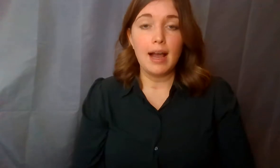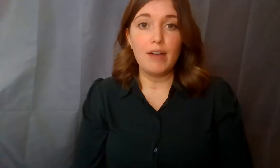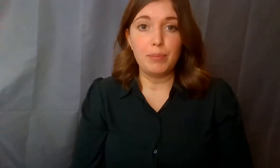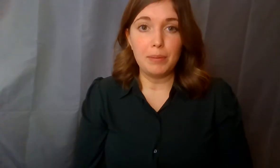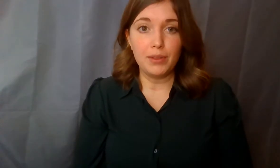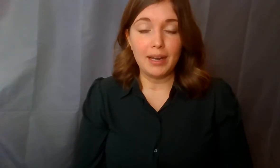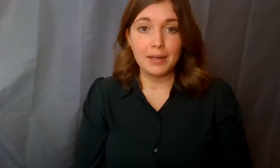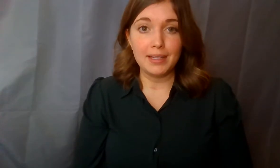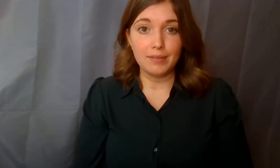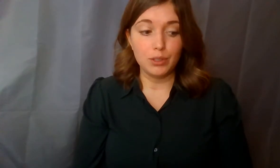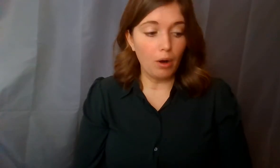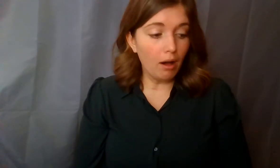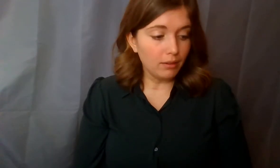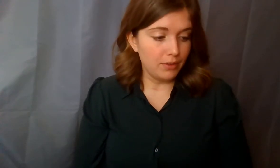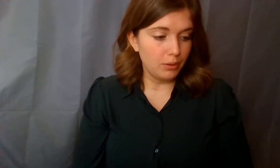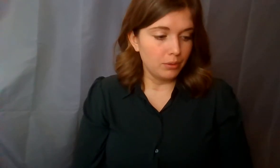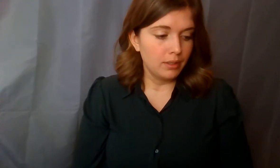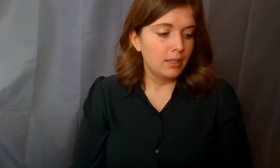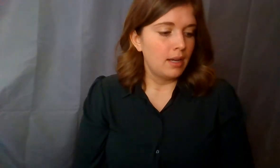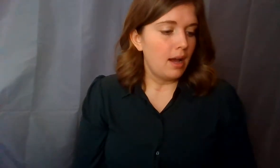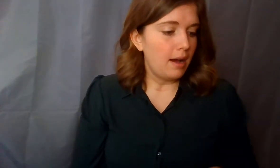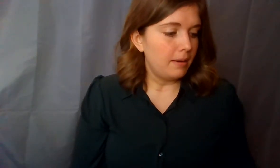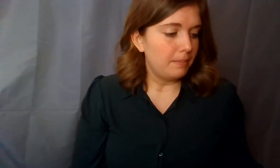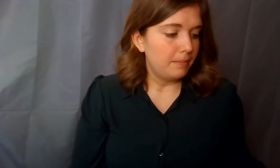I have a paper that I'm going to give to all of you.